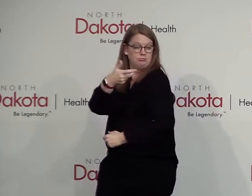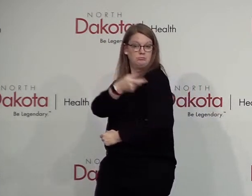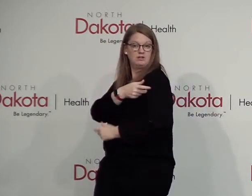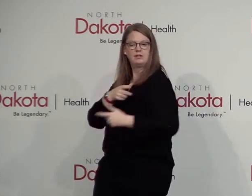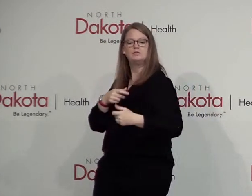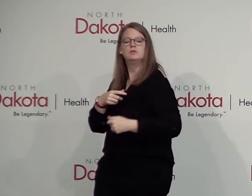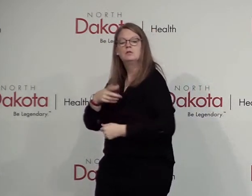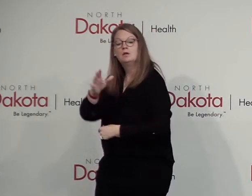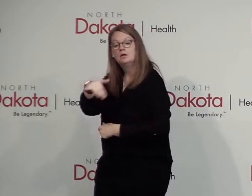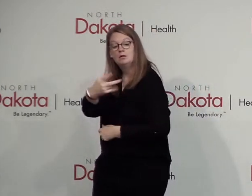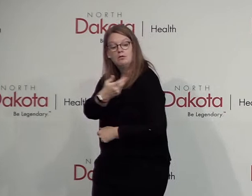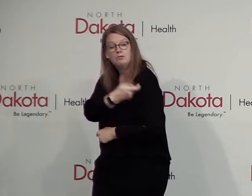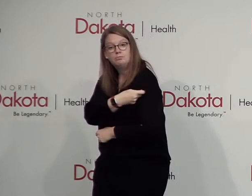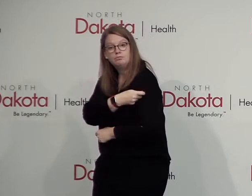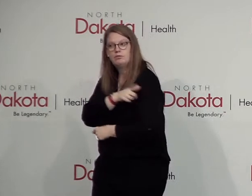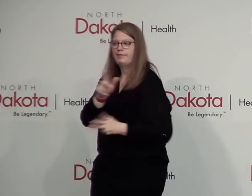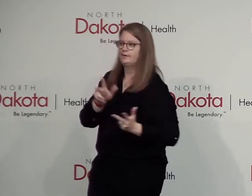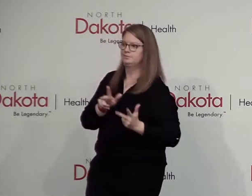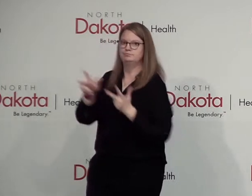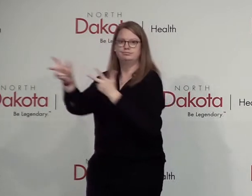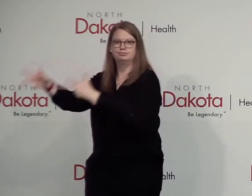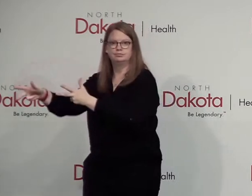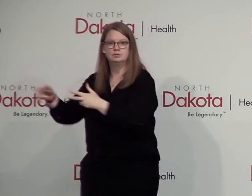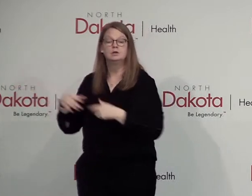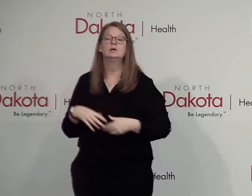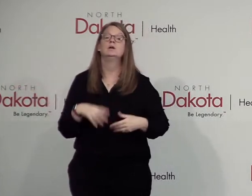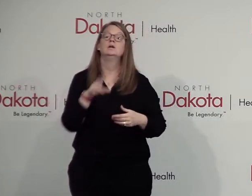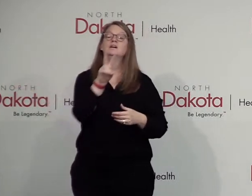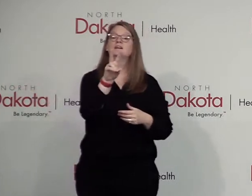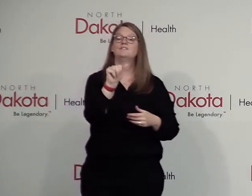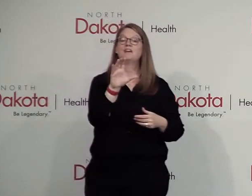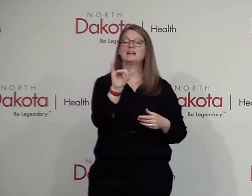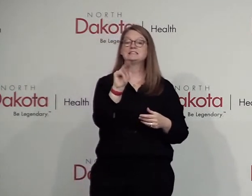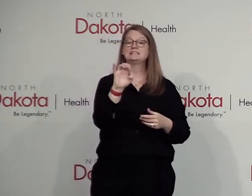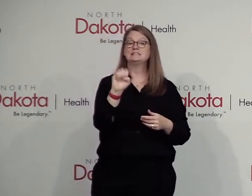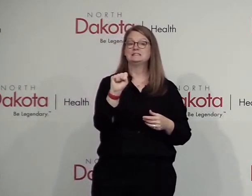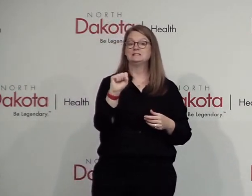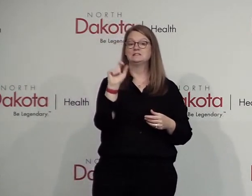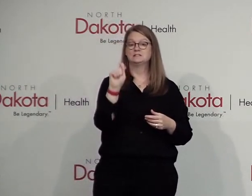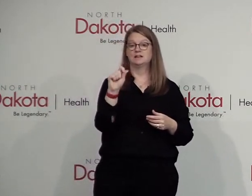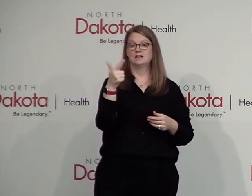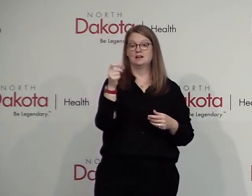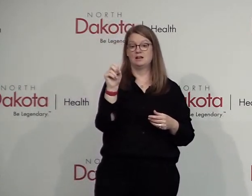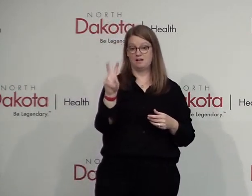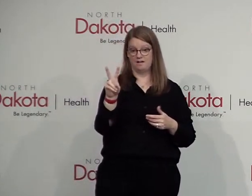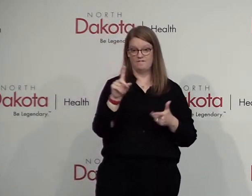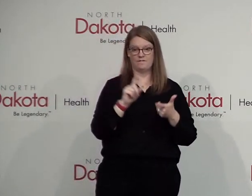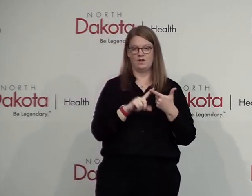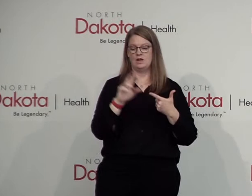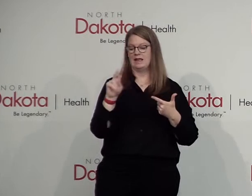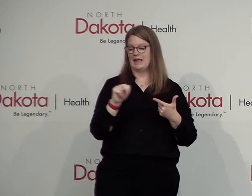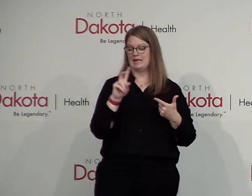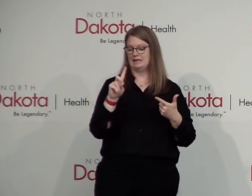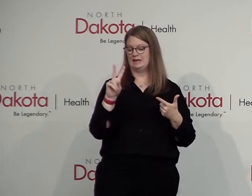flu vaccine, you can go to vaccines.gov or to